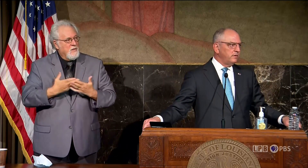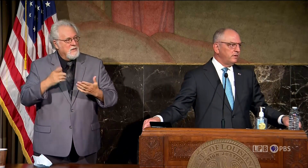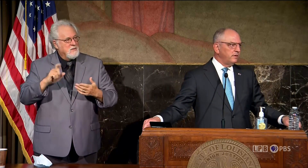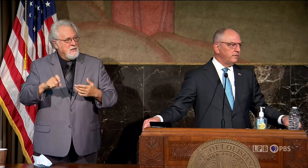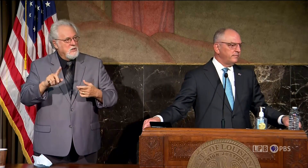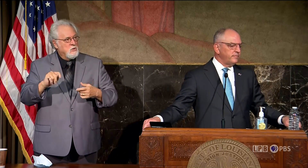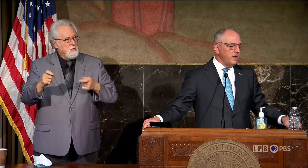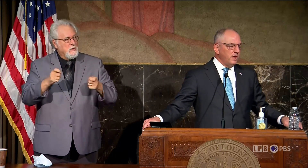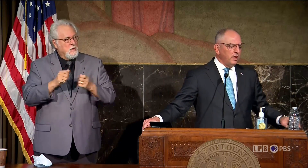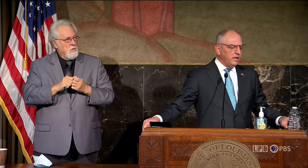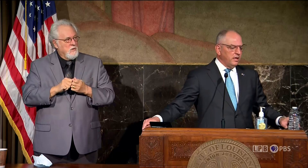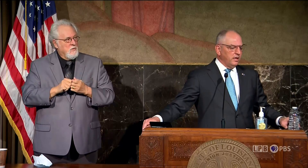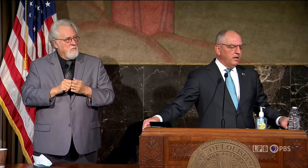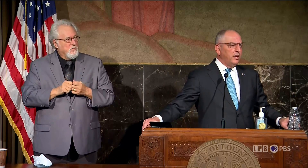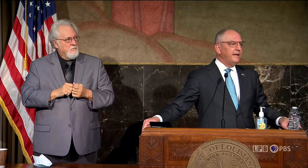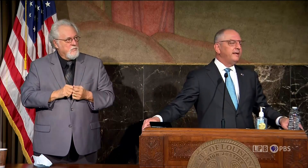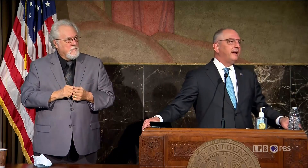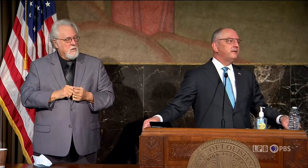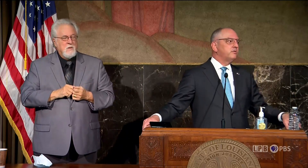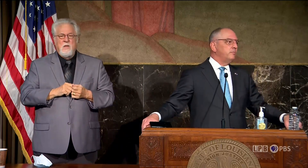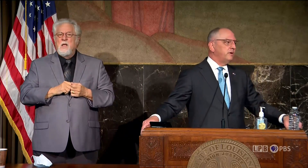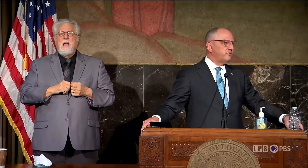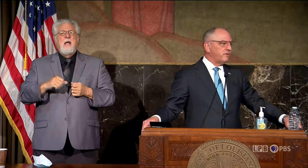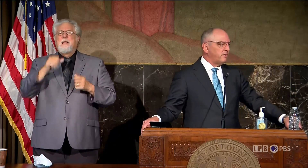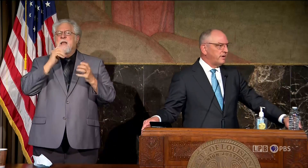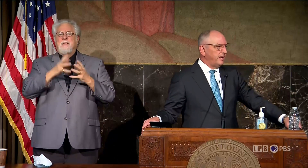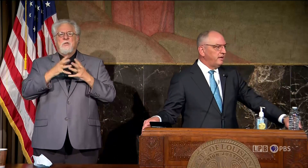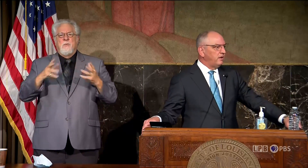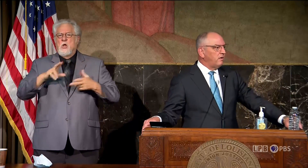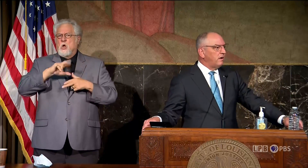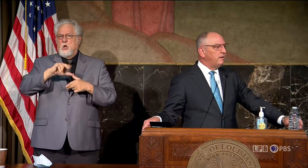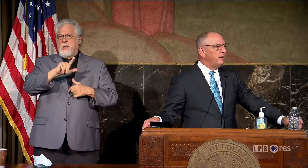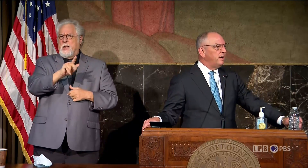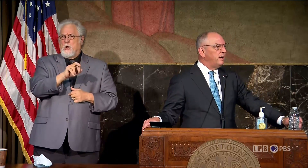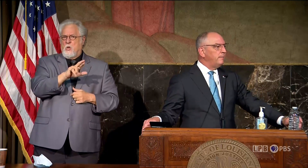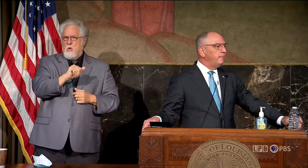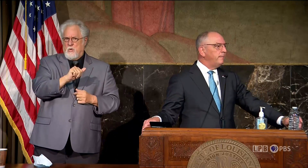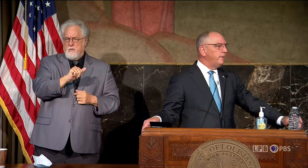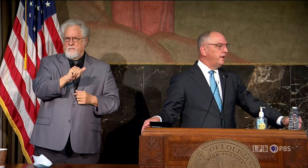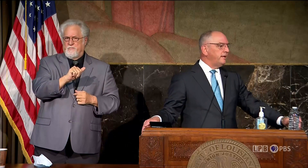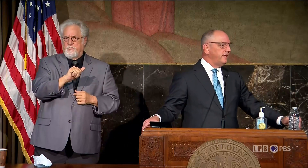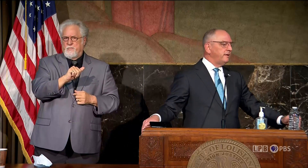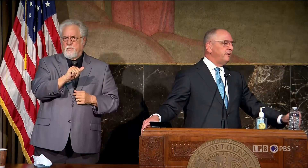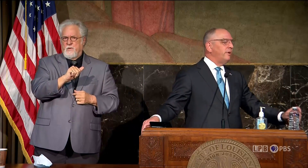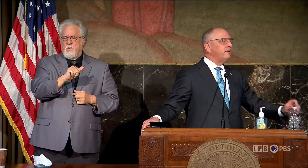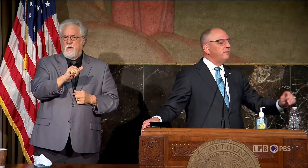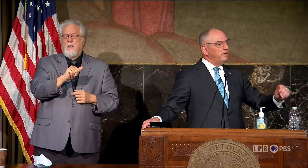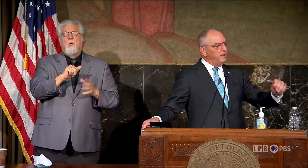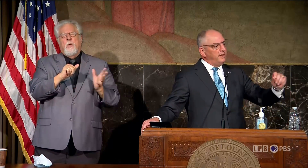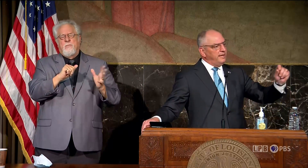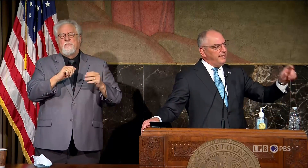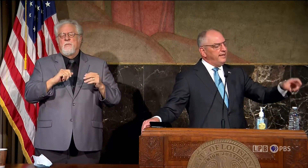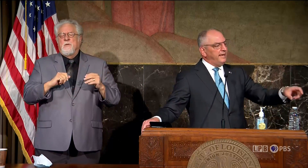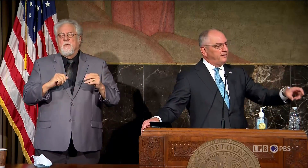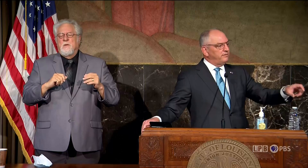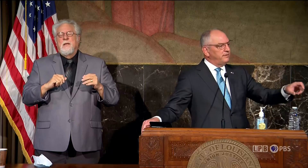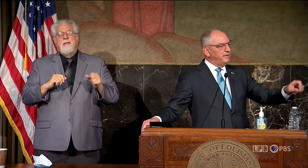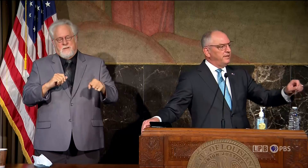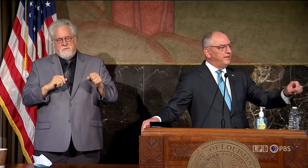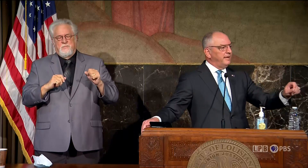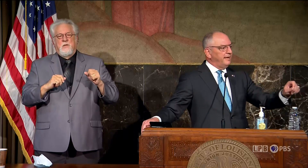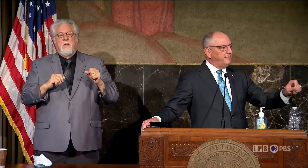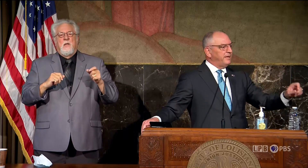dealt with in this special session? Not so much for Hurricane Laura. Well,